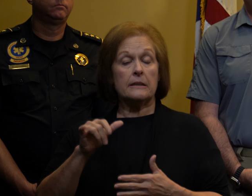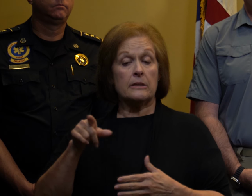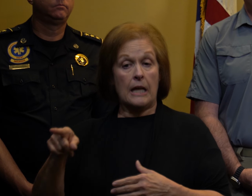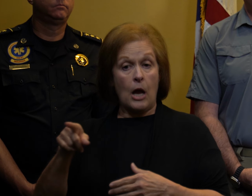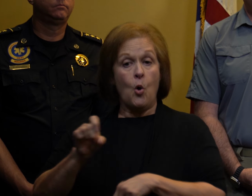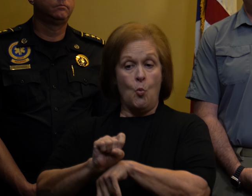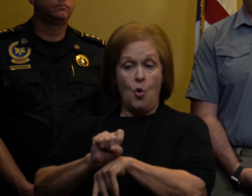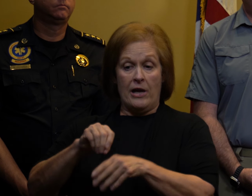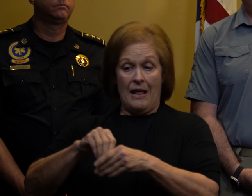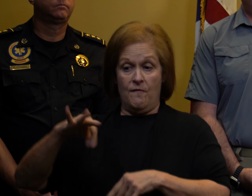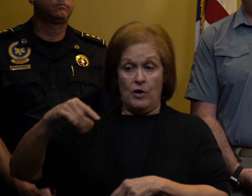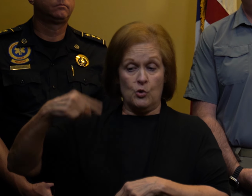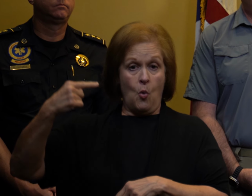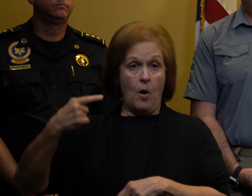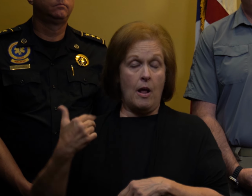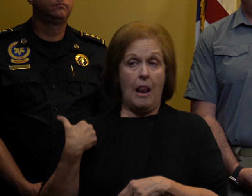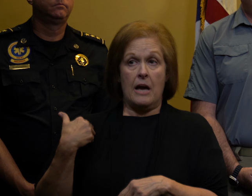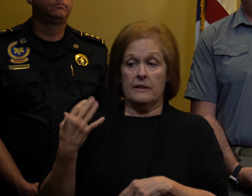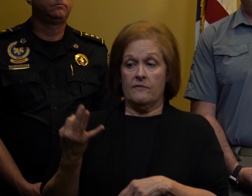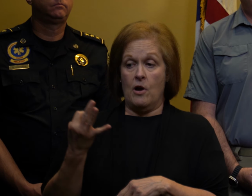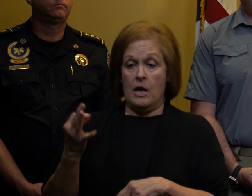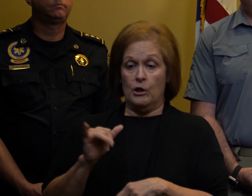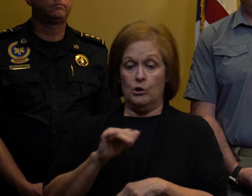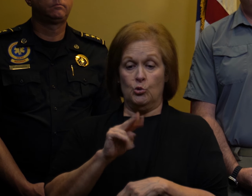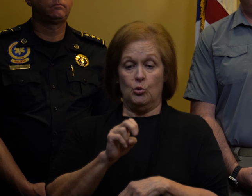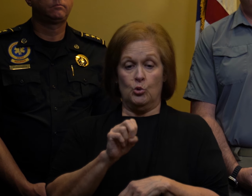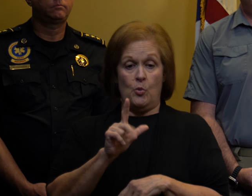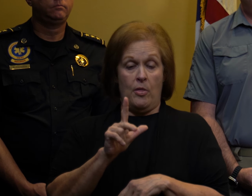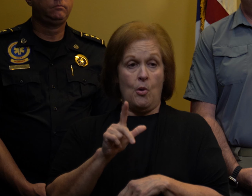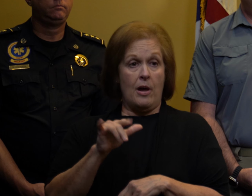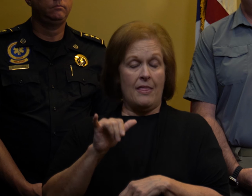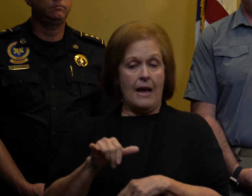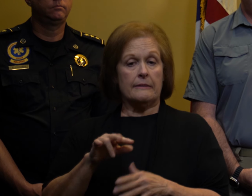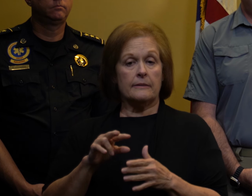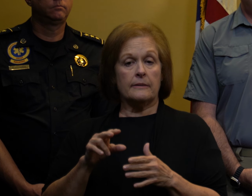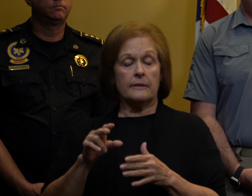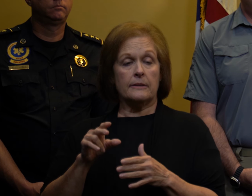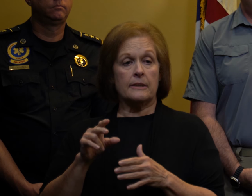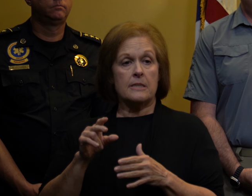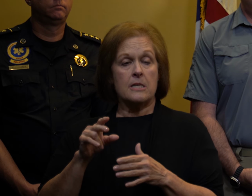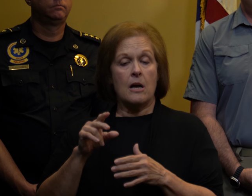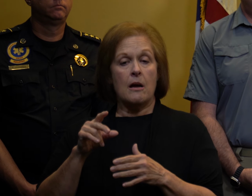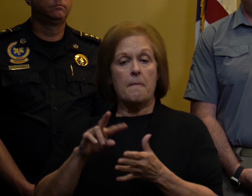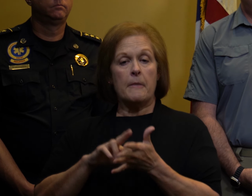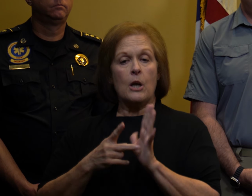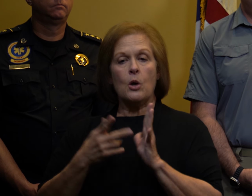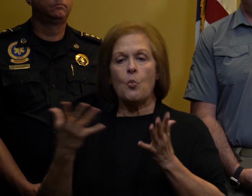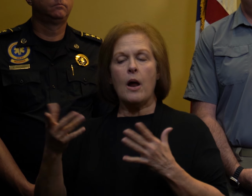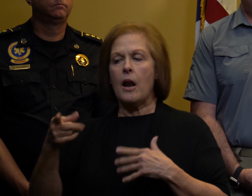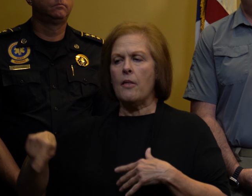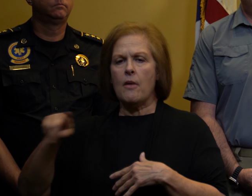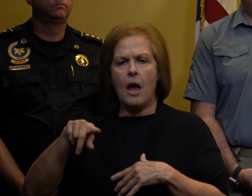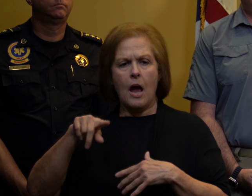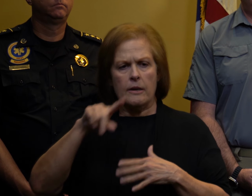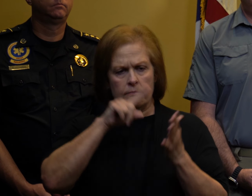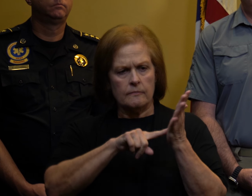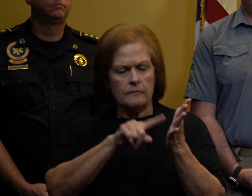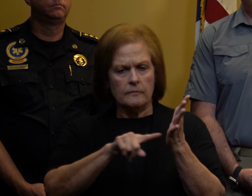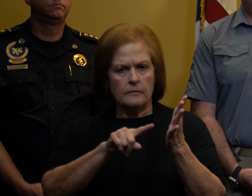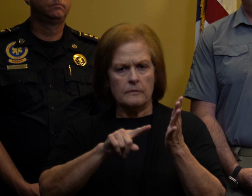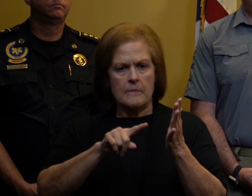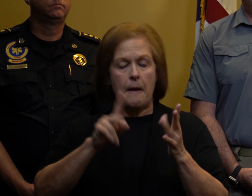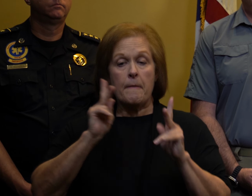Quarter. It was last Friday, June the 23rd, and of course this is to address illegal vending or vendors